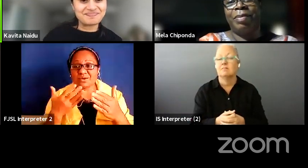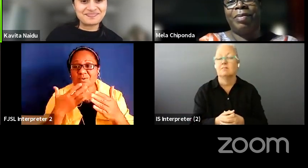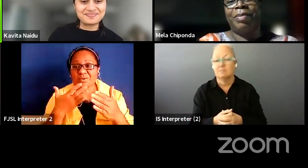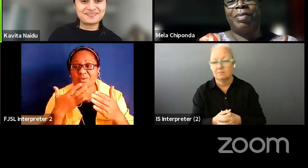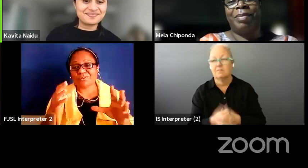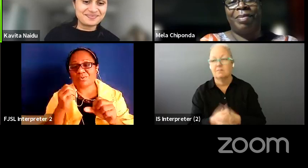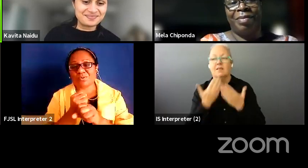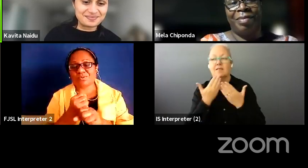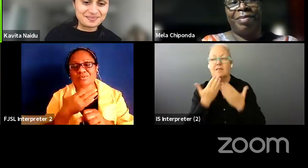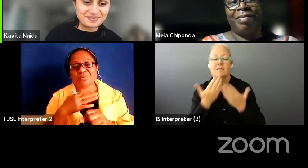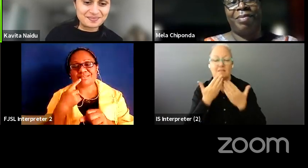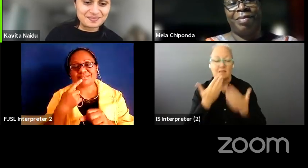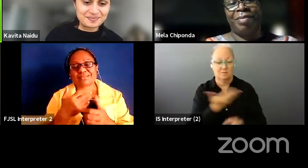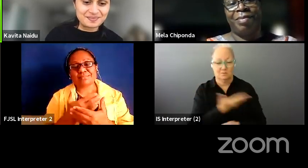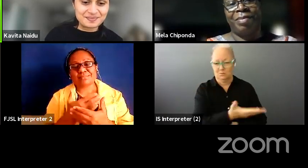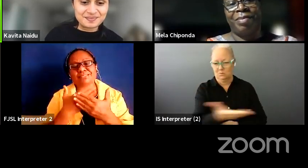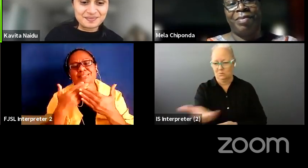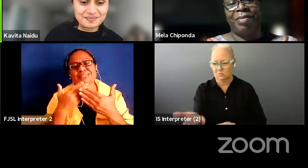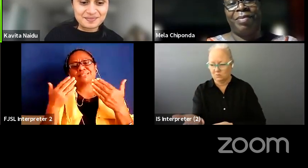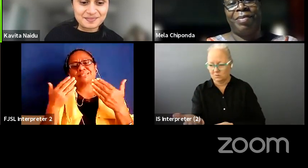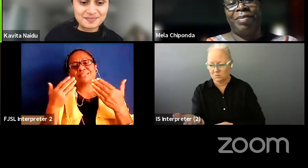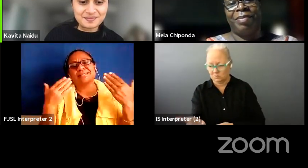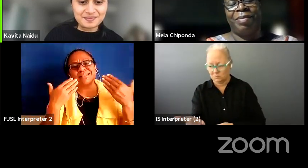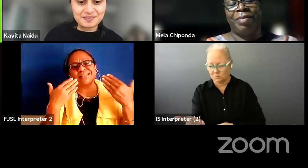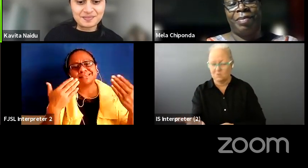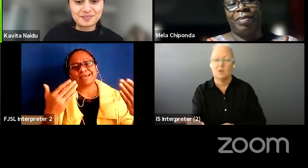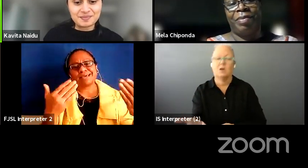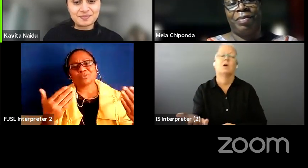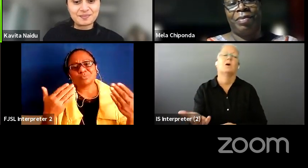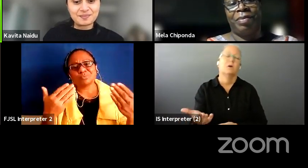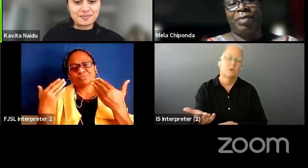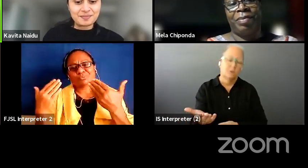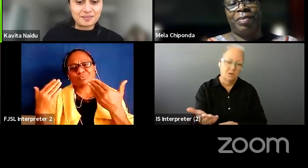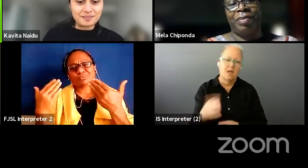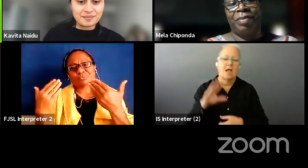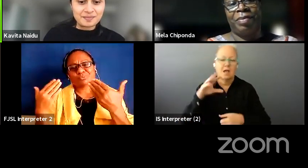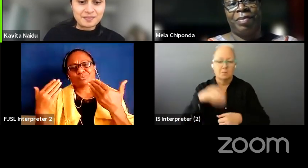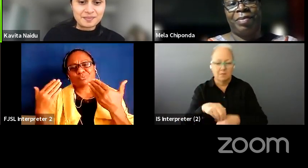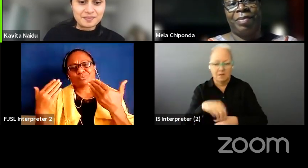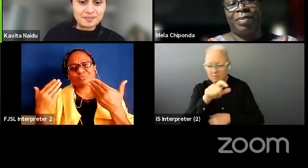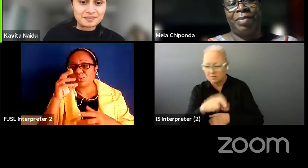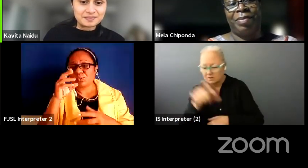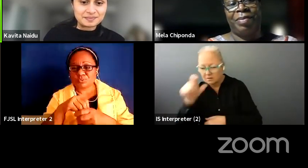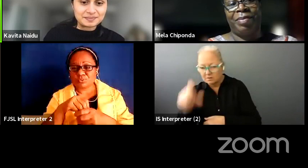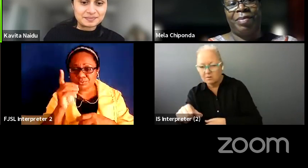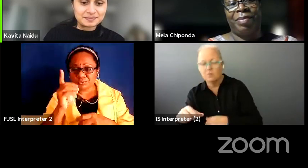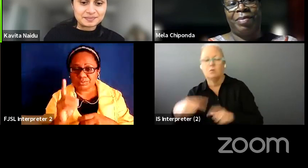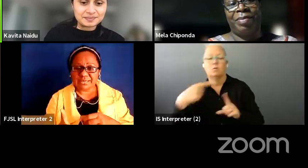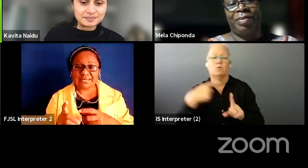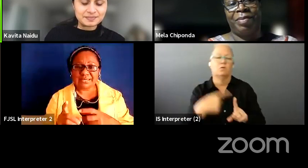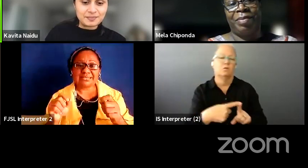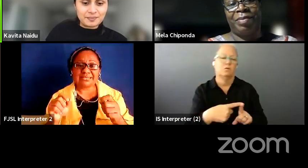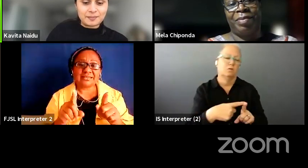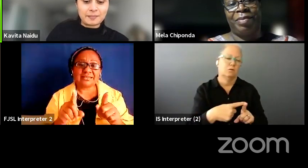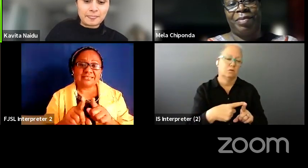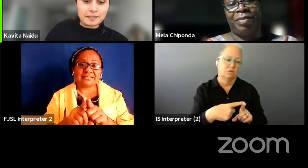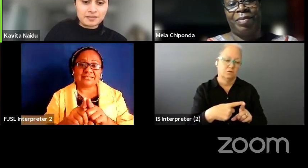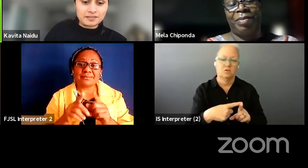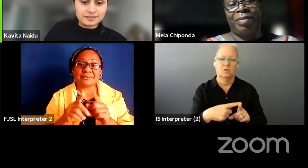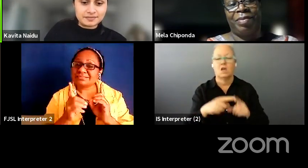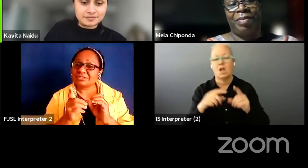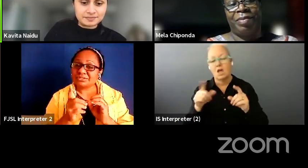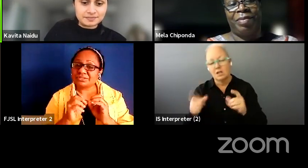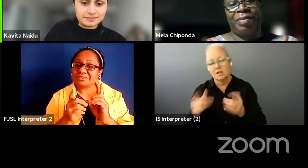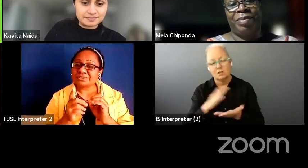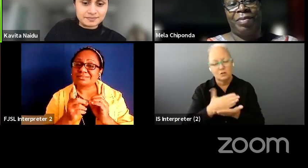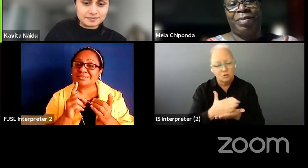to again to all of you and to all the participants and to all our interpreters, to